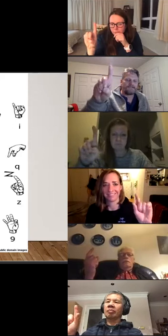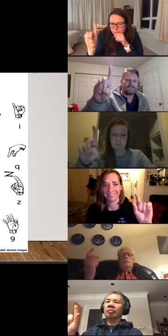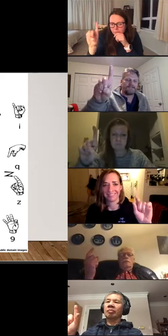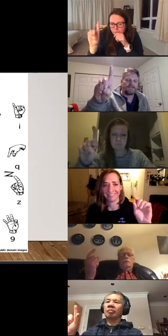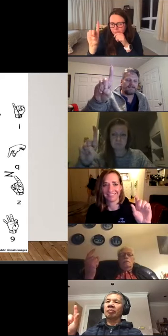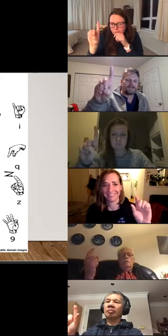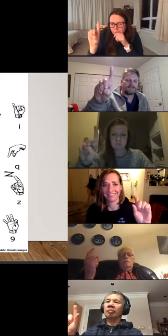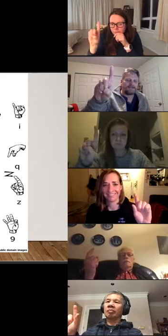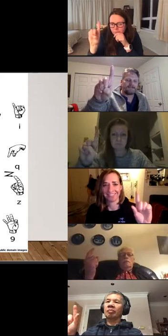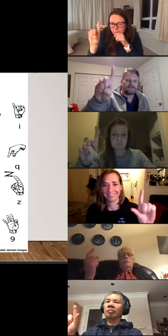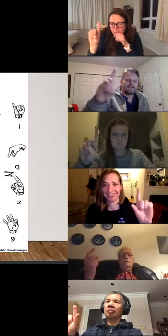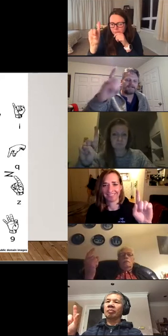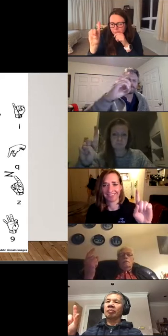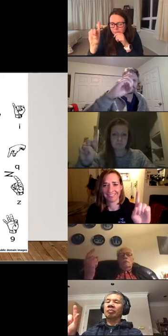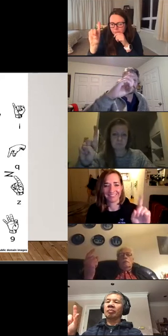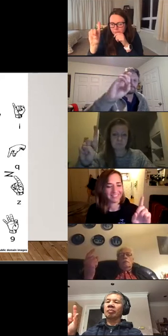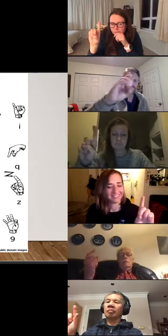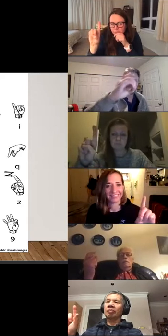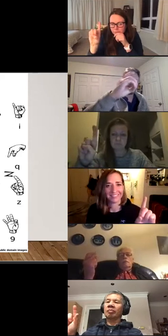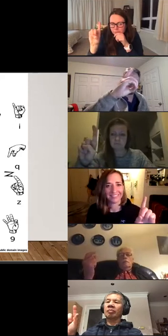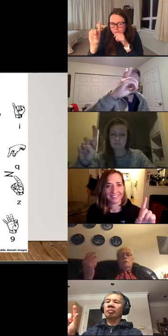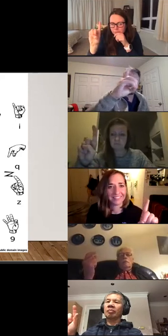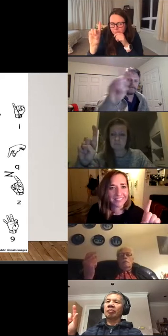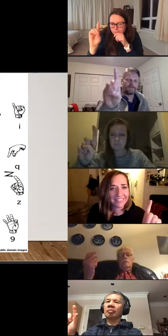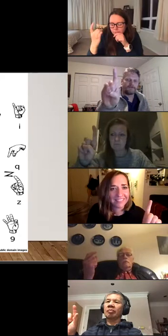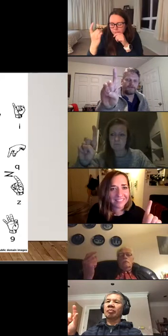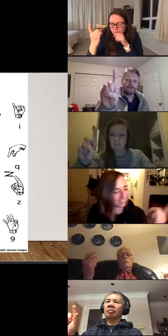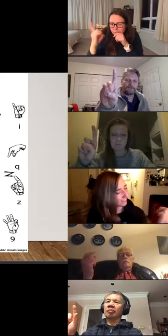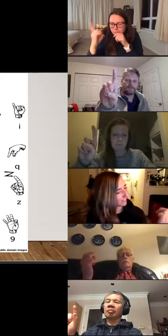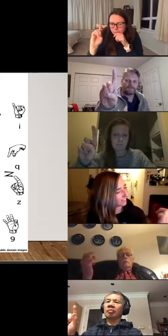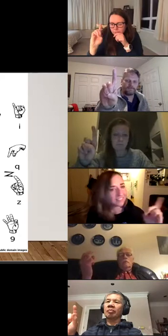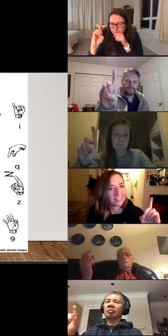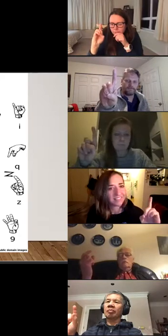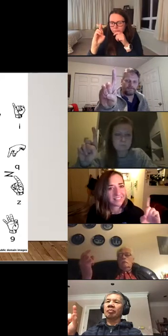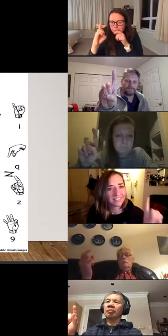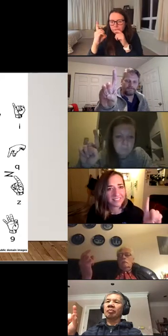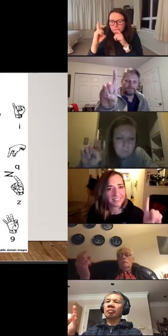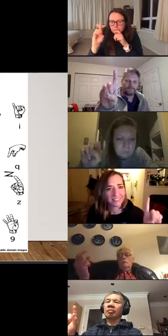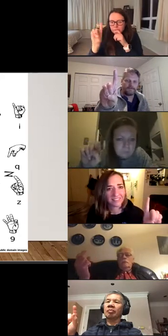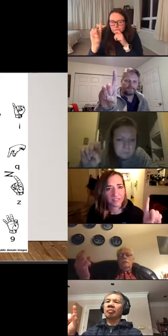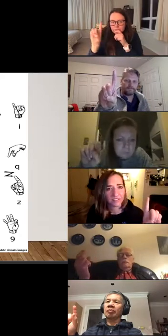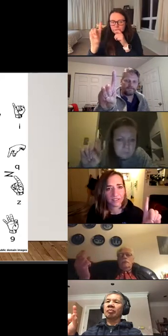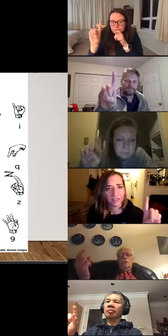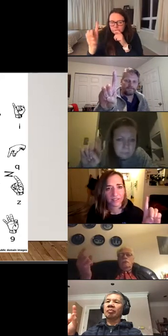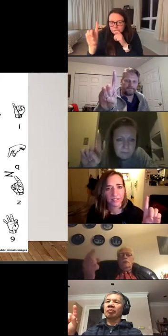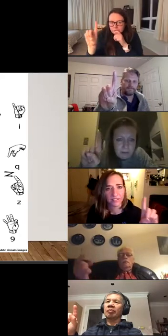So D. D is a circle, and then your first finger up. There